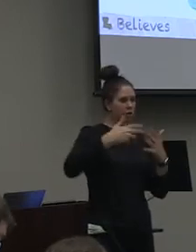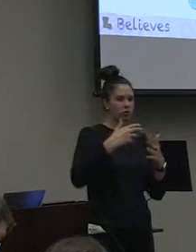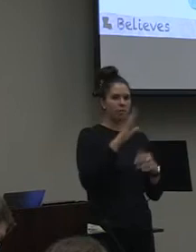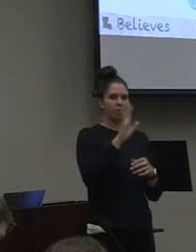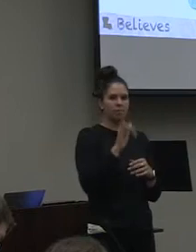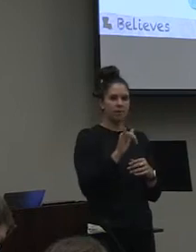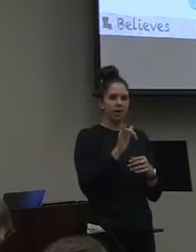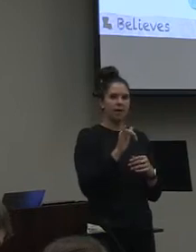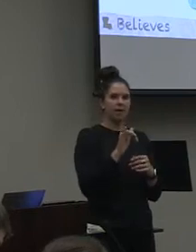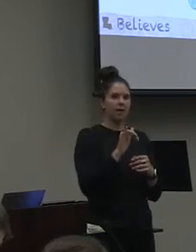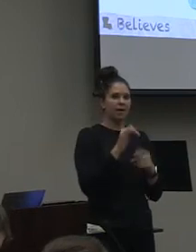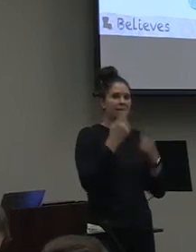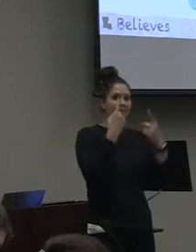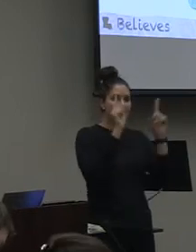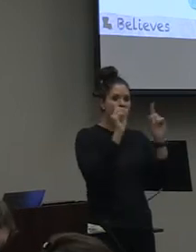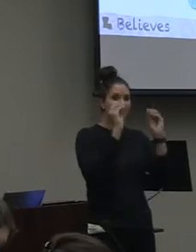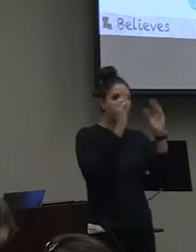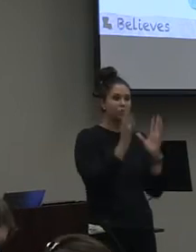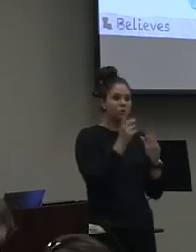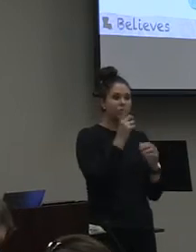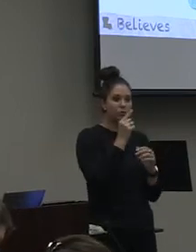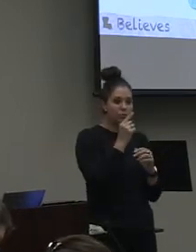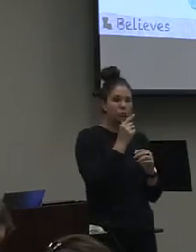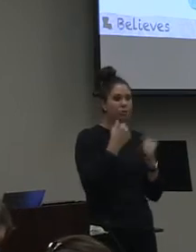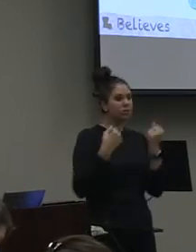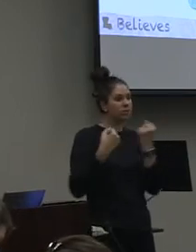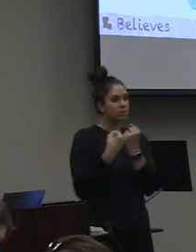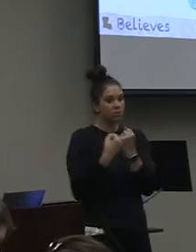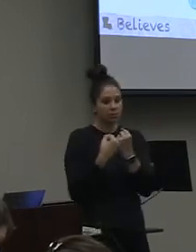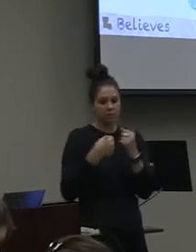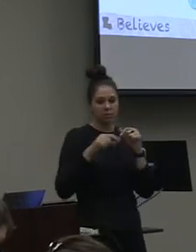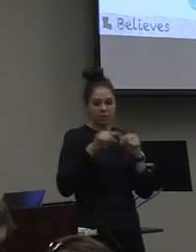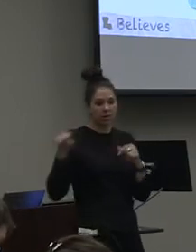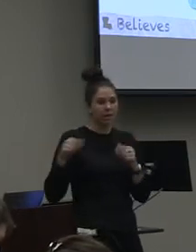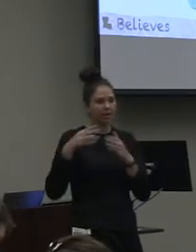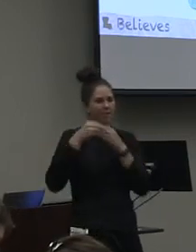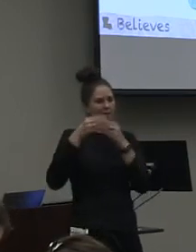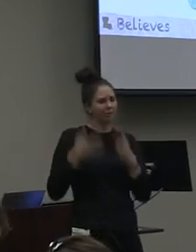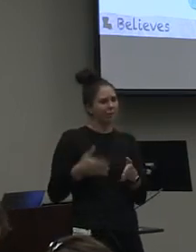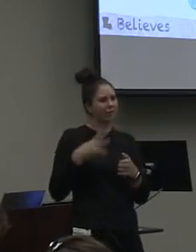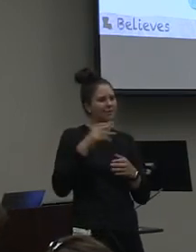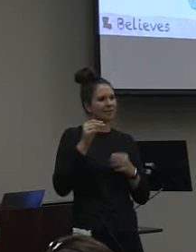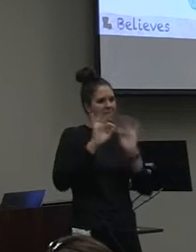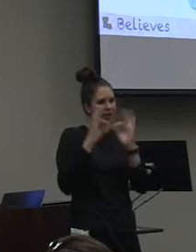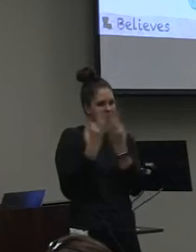an effective teacher who is supported by leaders and families.